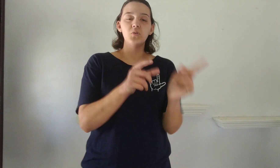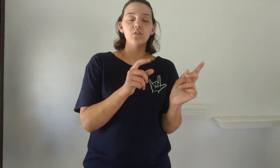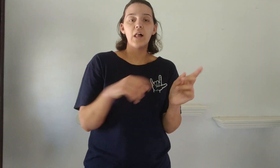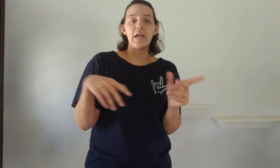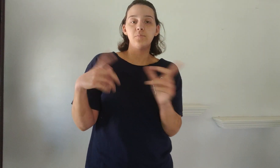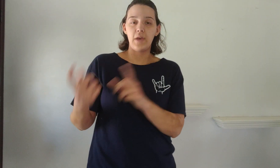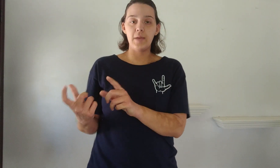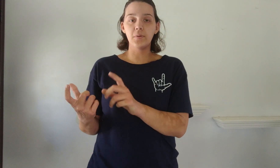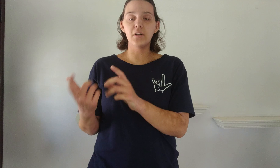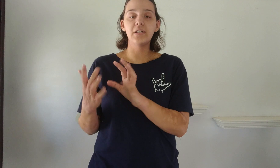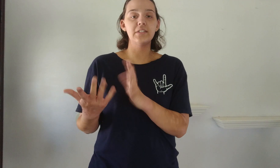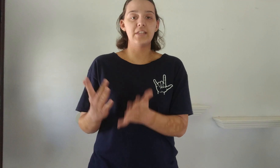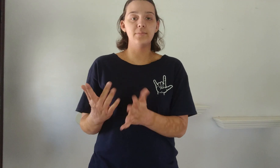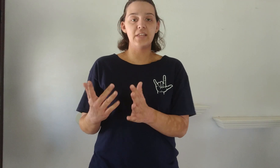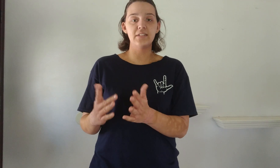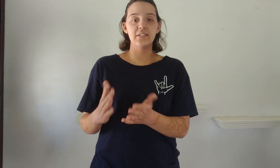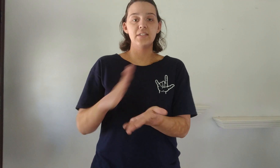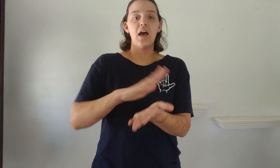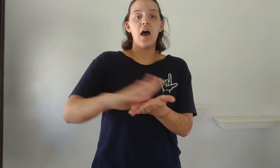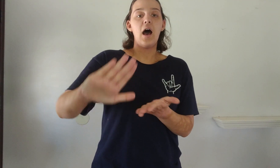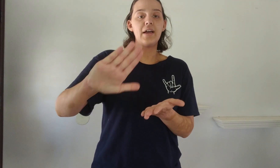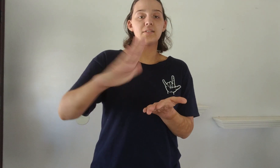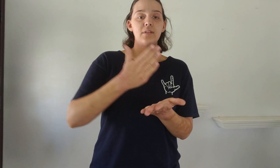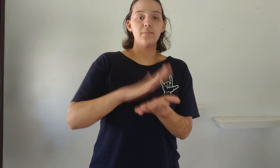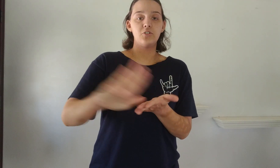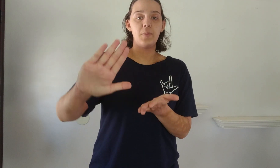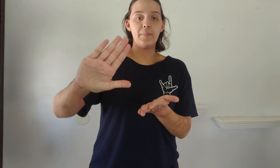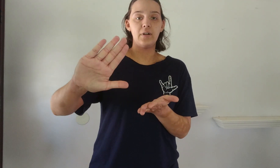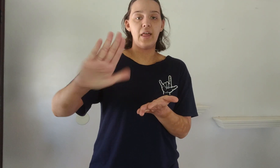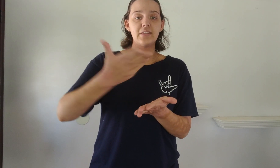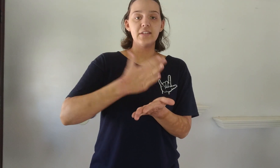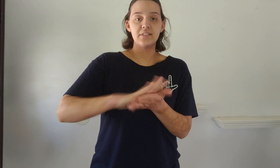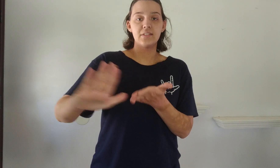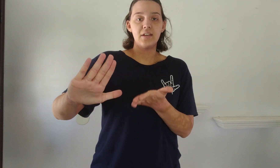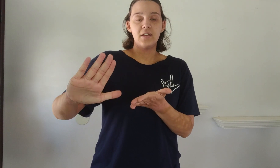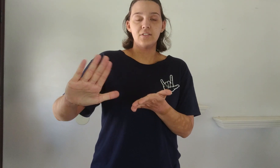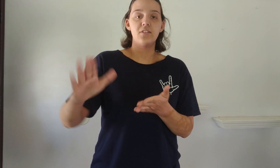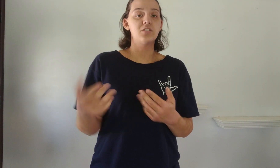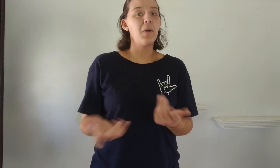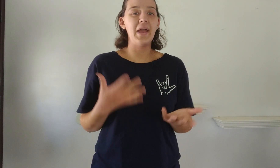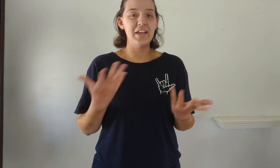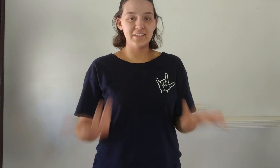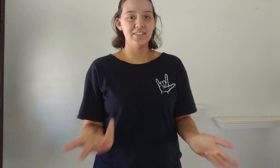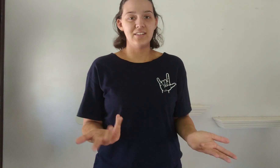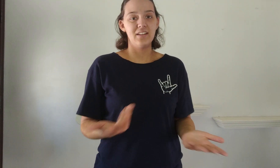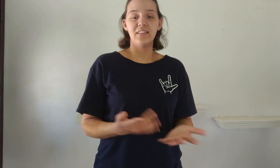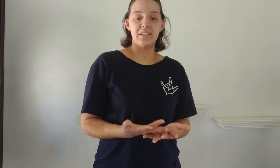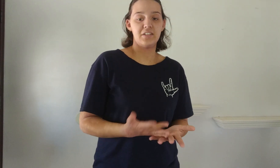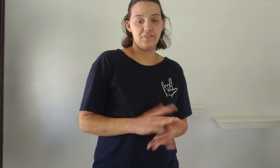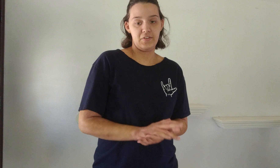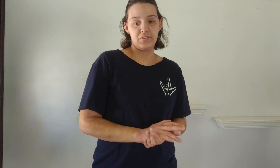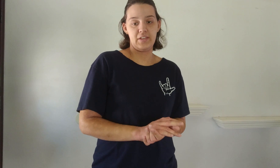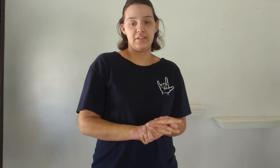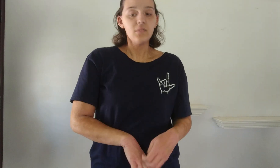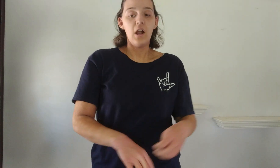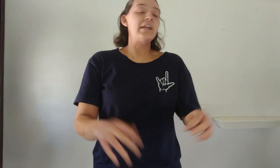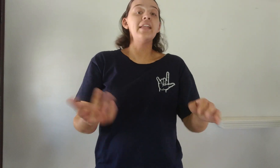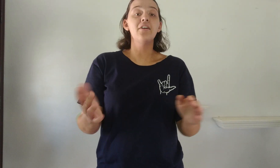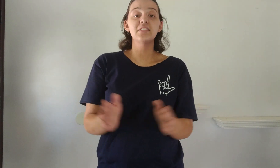school and paper in the same sentence, I sometimes do paper like this, so this way it's less confusing. All right, now the sign